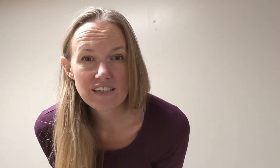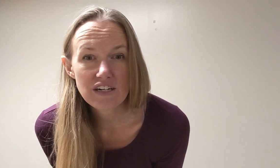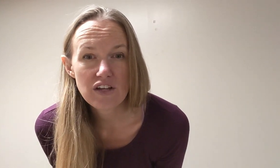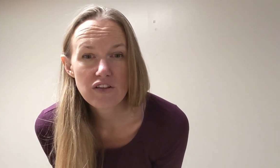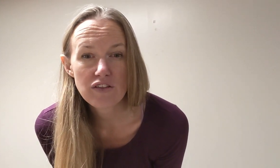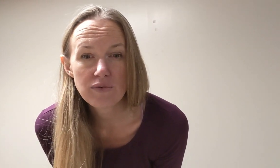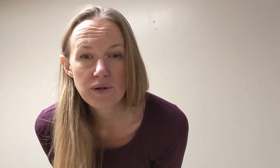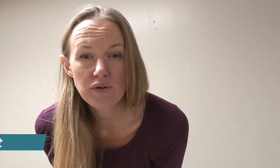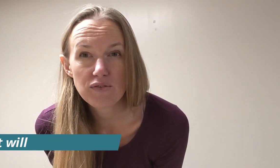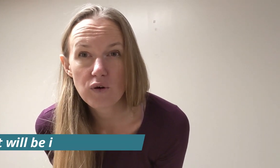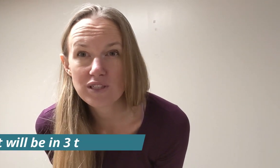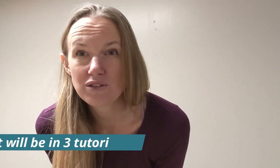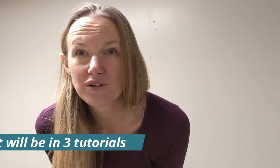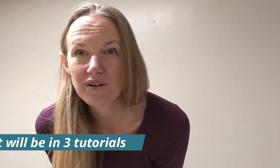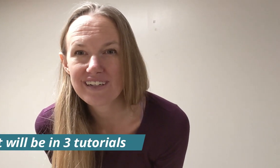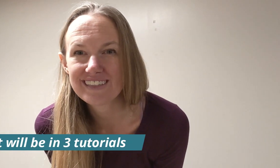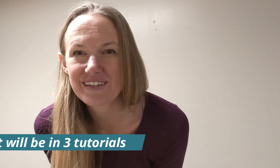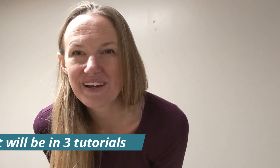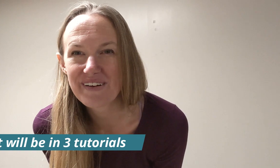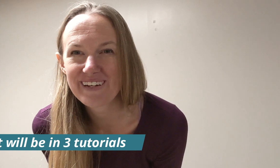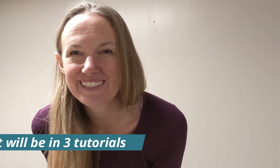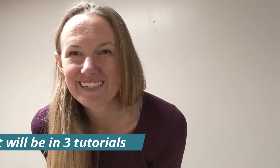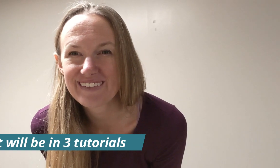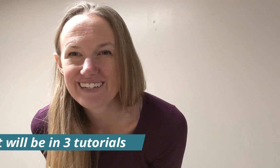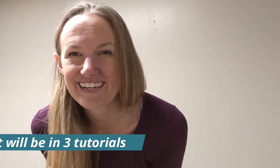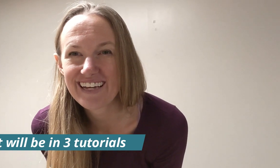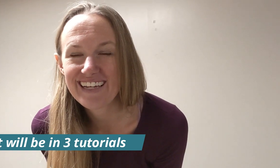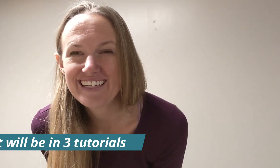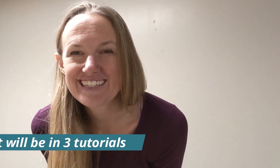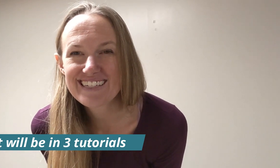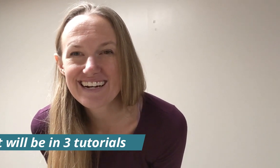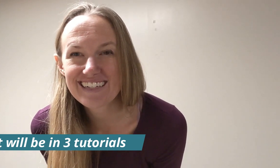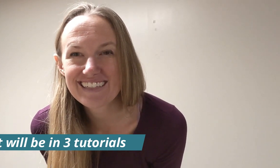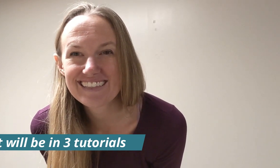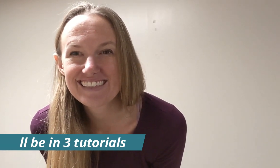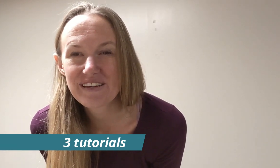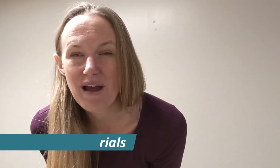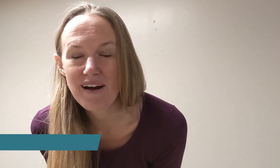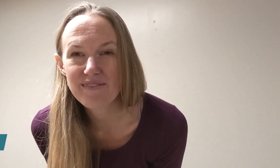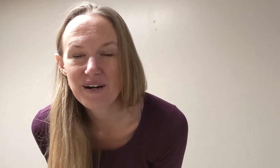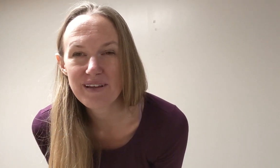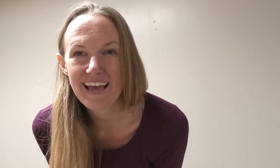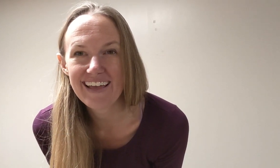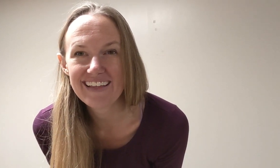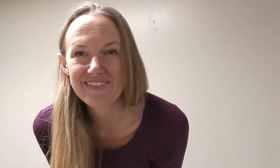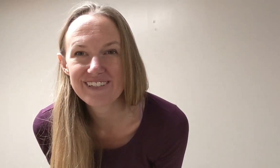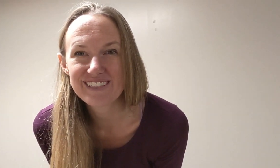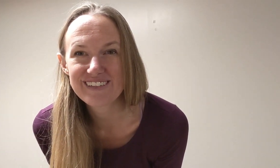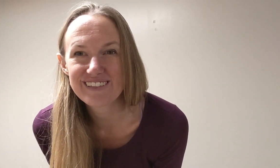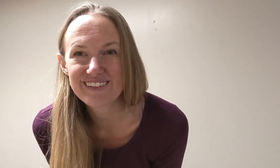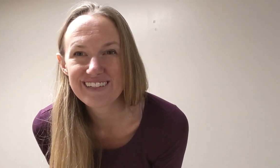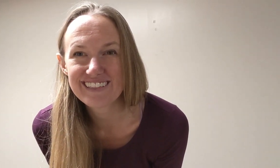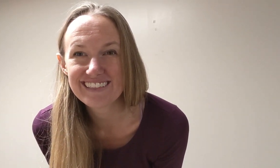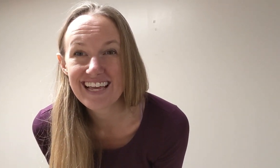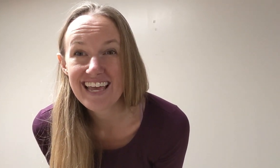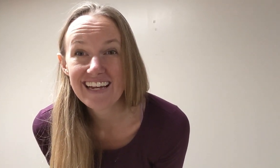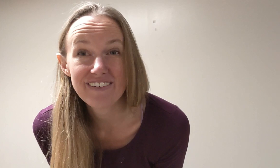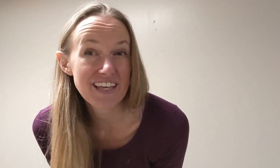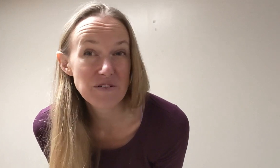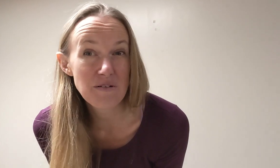either 3 or 4 tutorials. I'm not quite sure. We're going to start and see how far we get in the first 2 tutorials. And if we get through